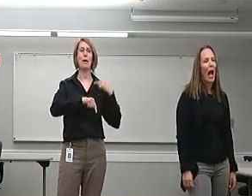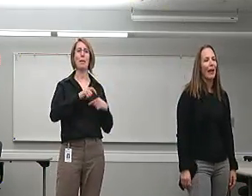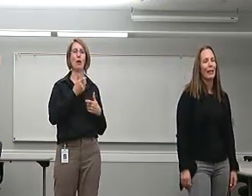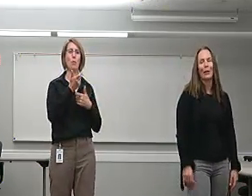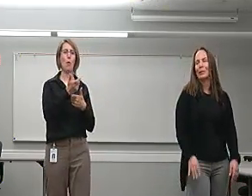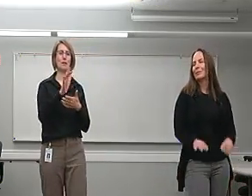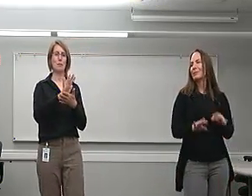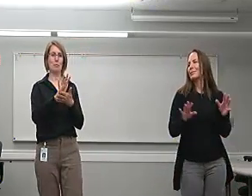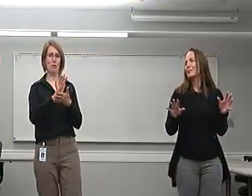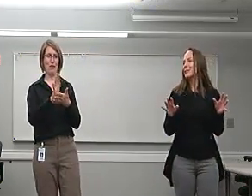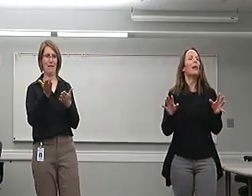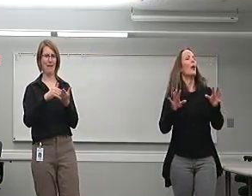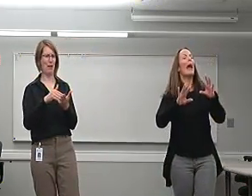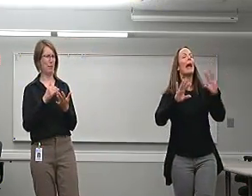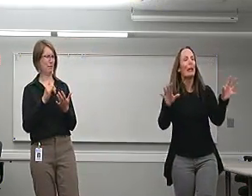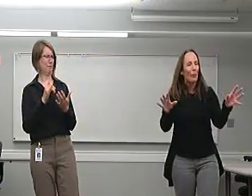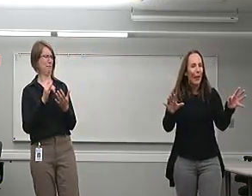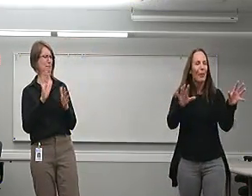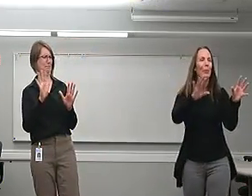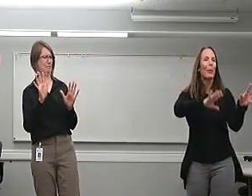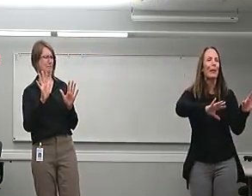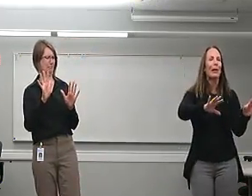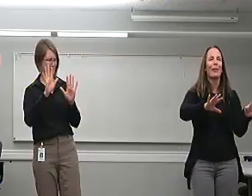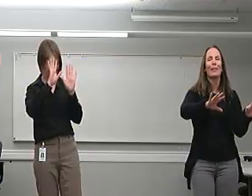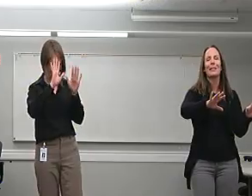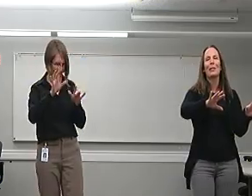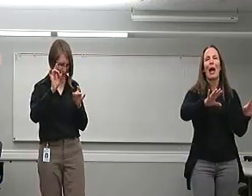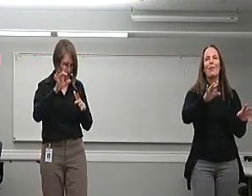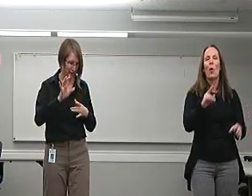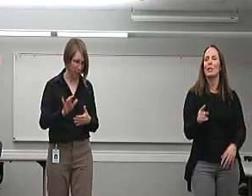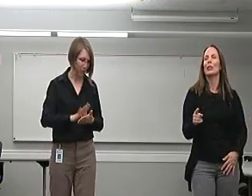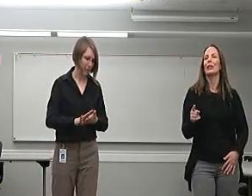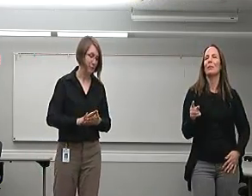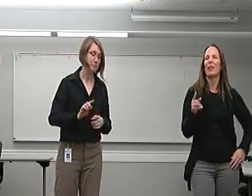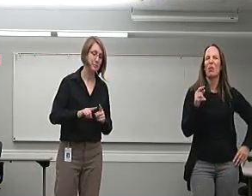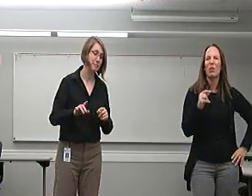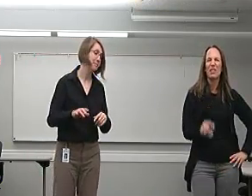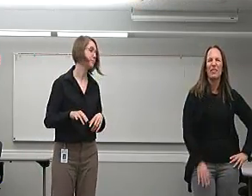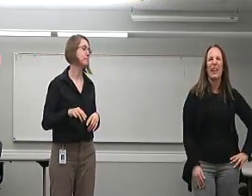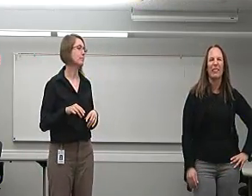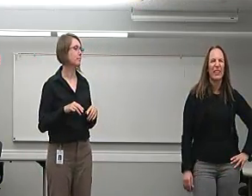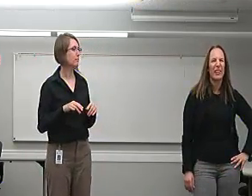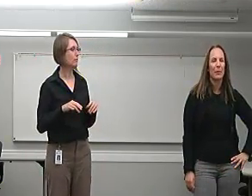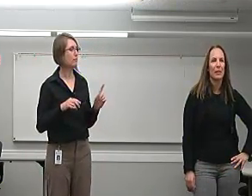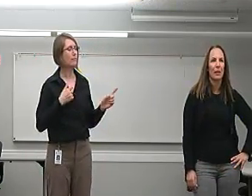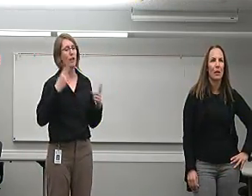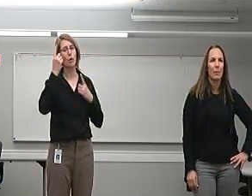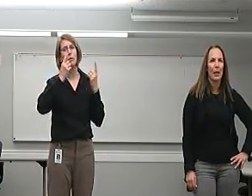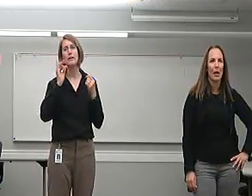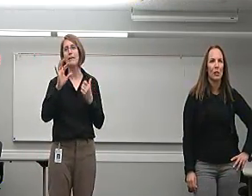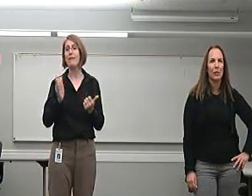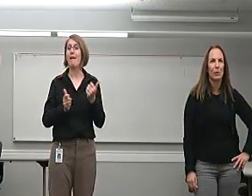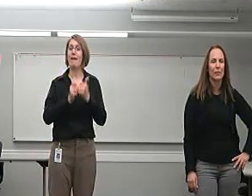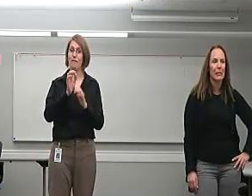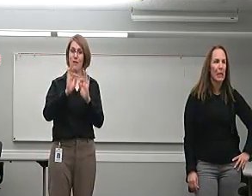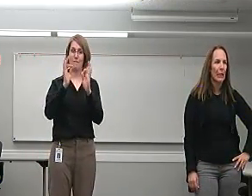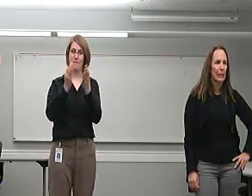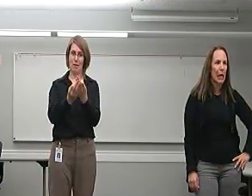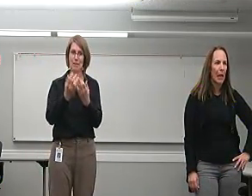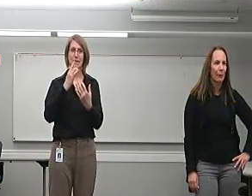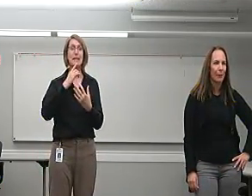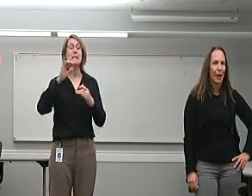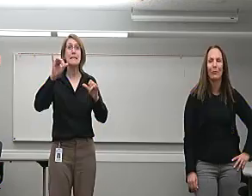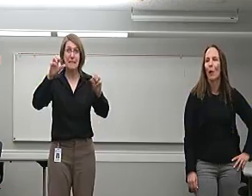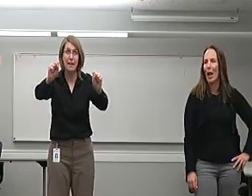thing. No. Anyway, the point of it, I wonder if every family's like, oh my gosh, yes, we've seen Signing Time. I